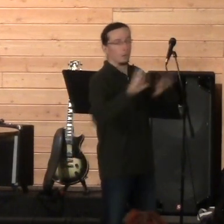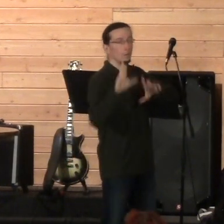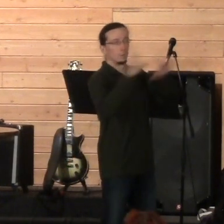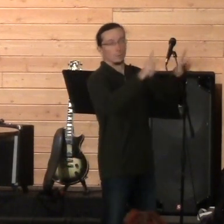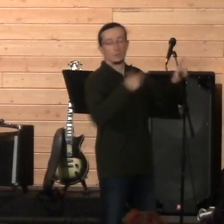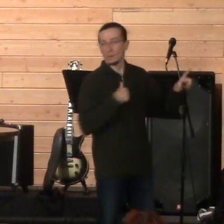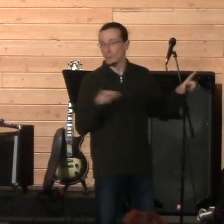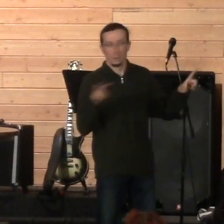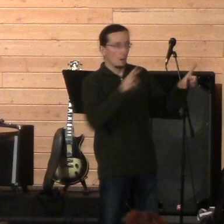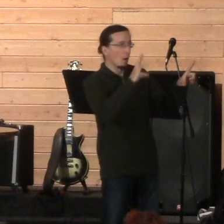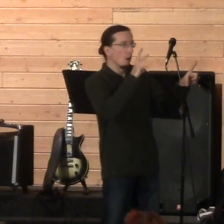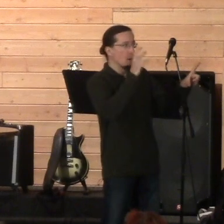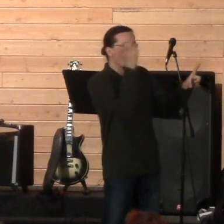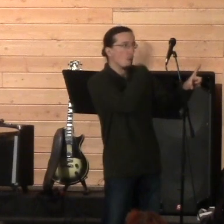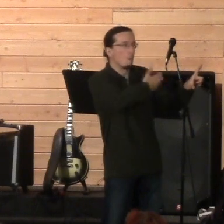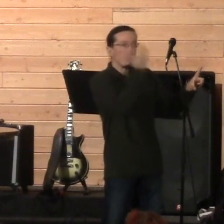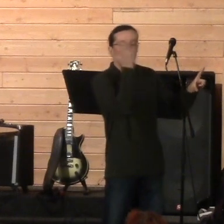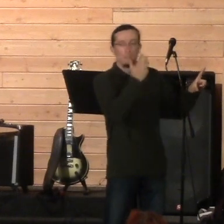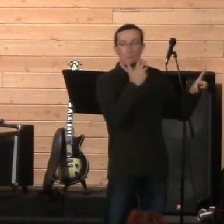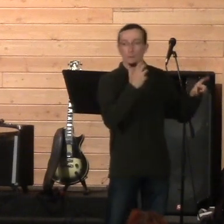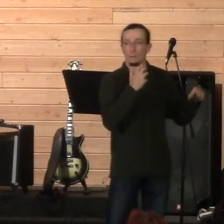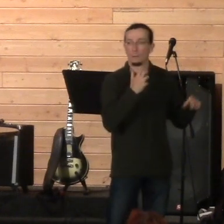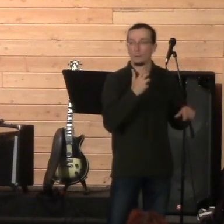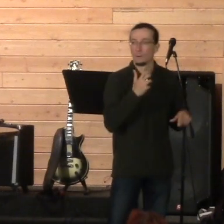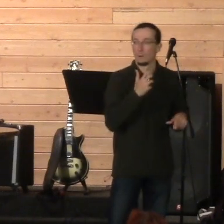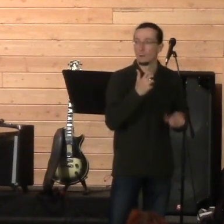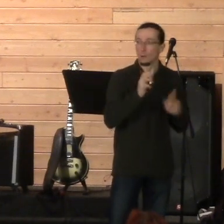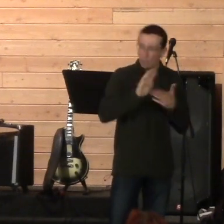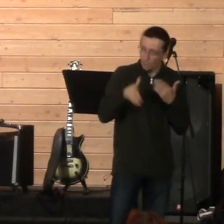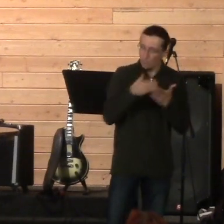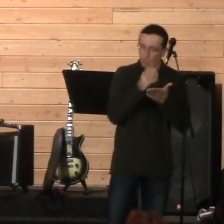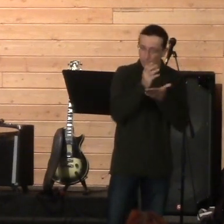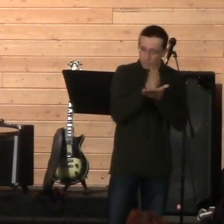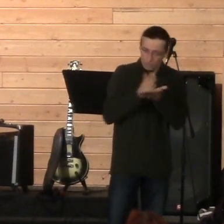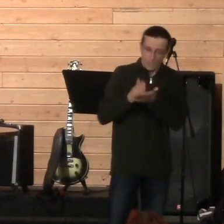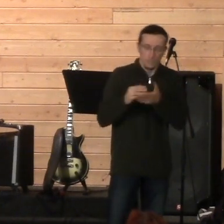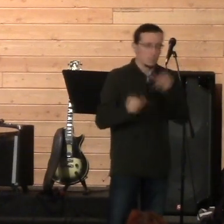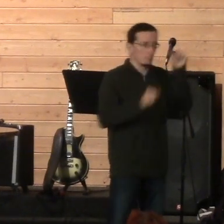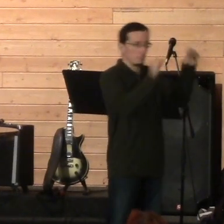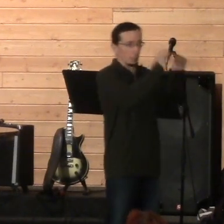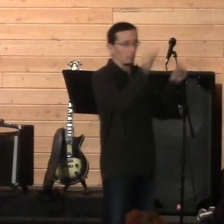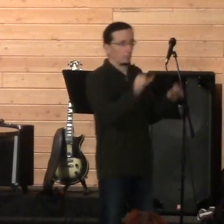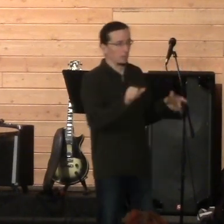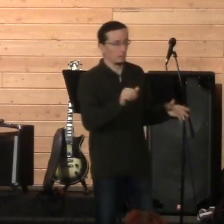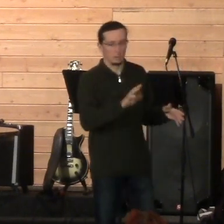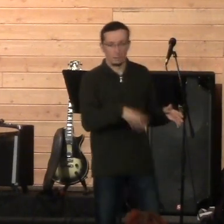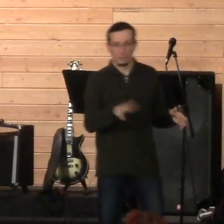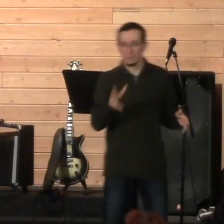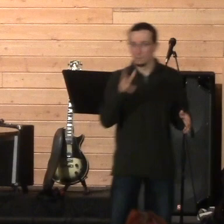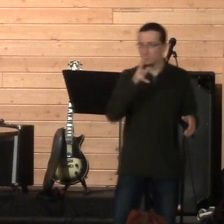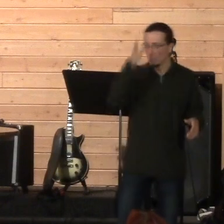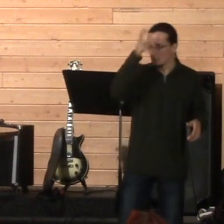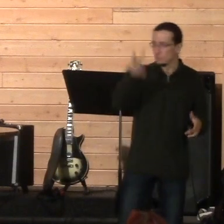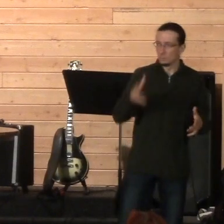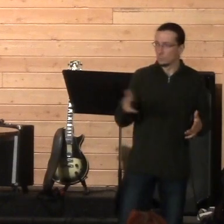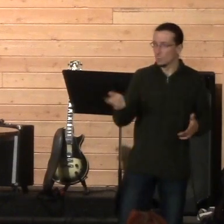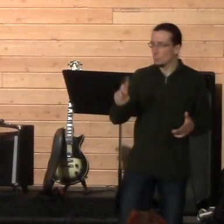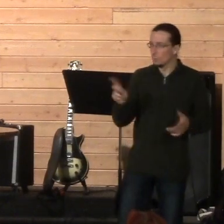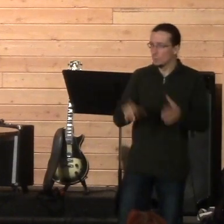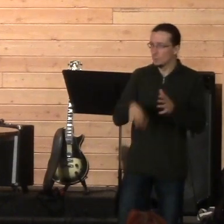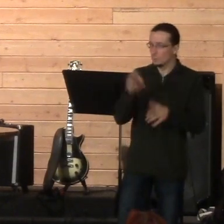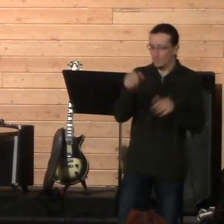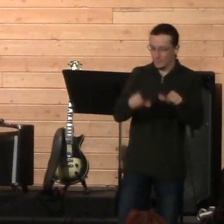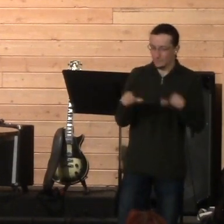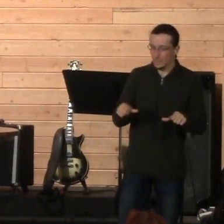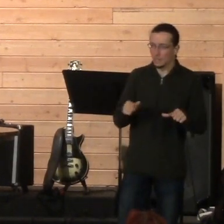And I'm like, wow. I'm saying all the pieces are there. I said, Grandma, where did you find